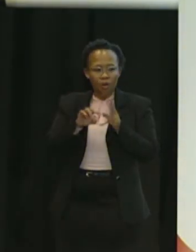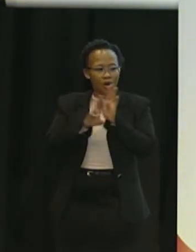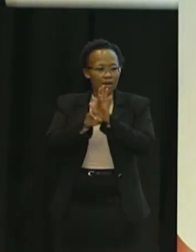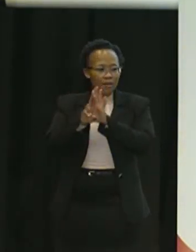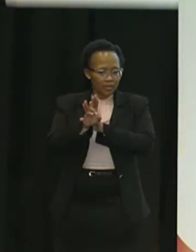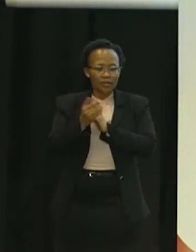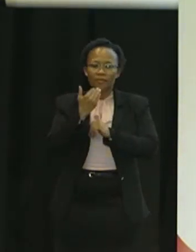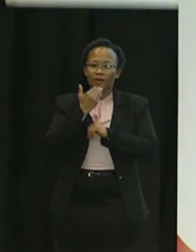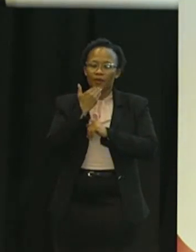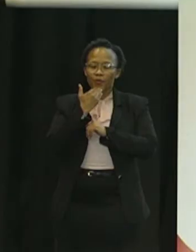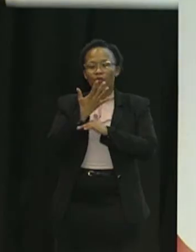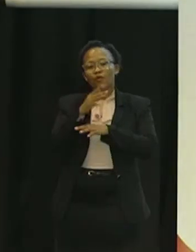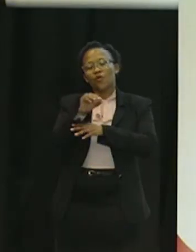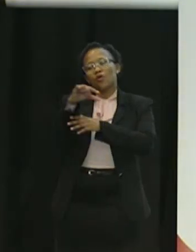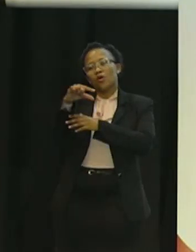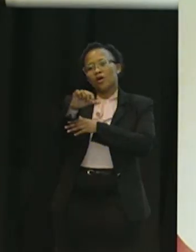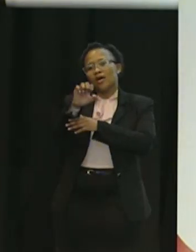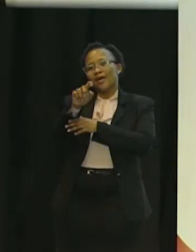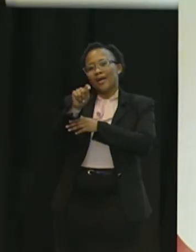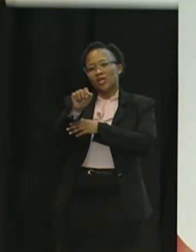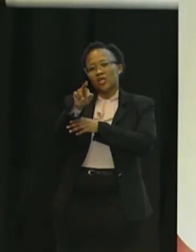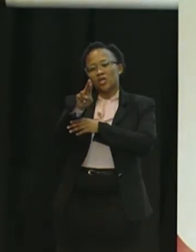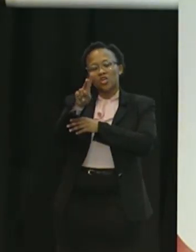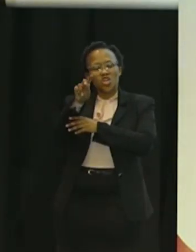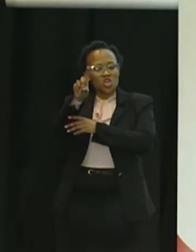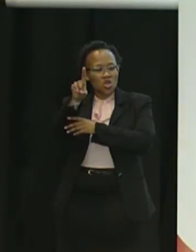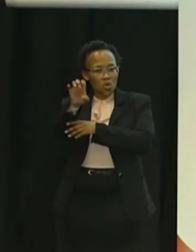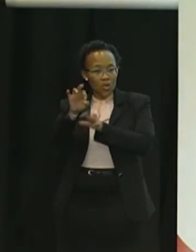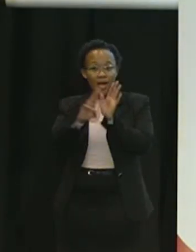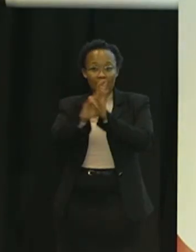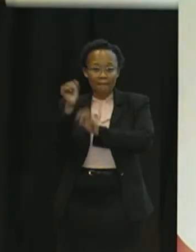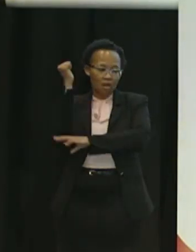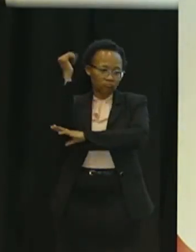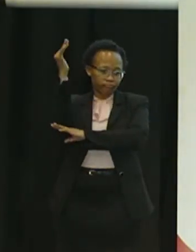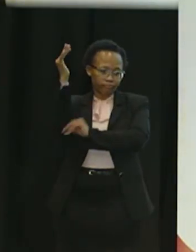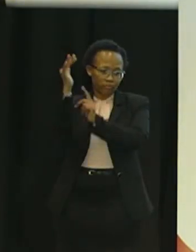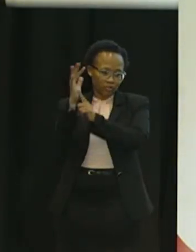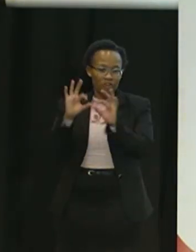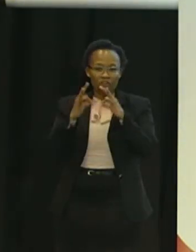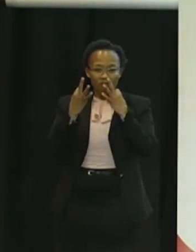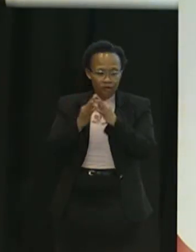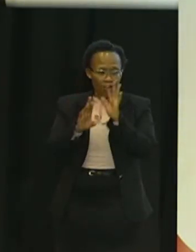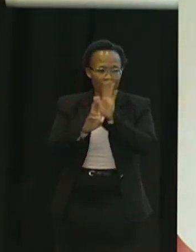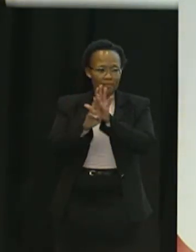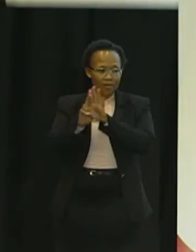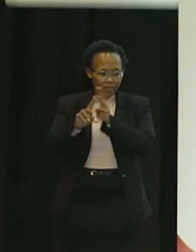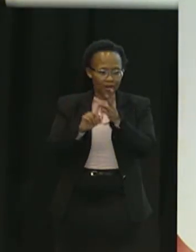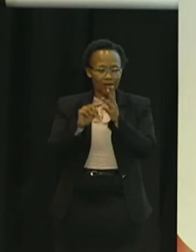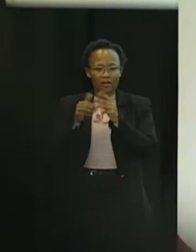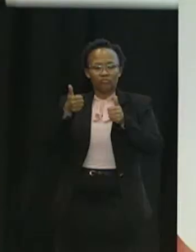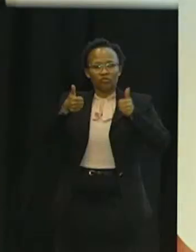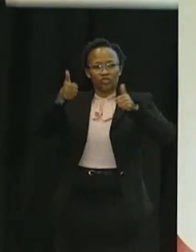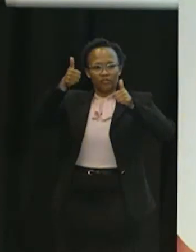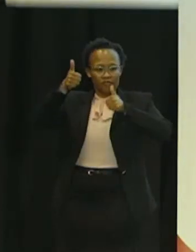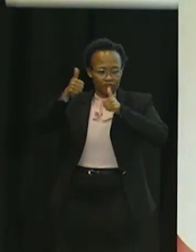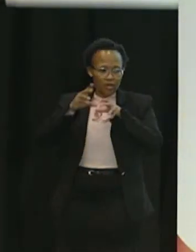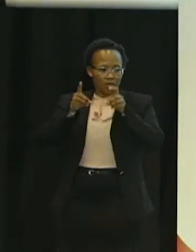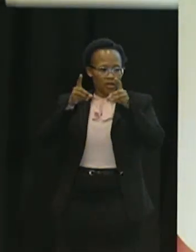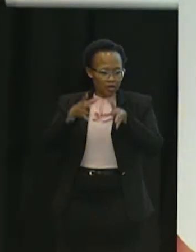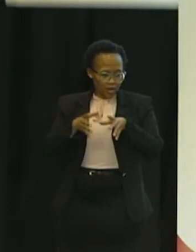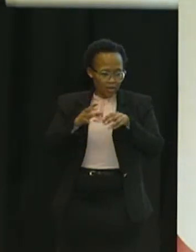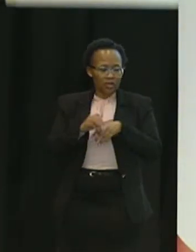Gertrude, the chair of the Civil Society Forum representative, the chief director representative,